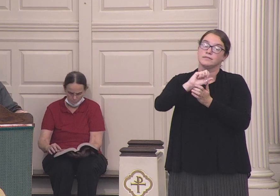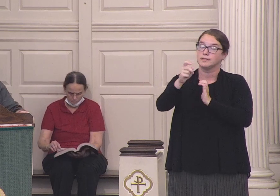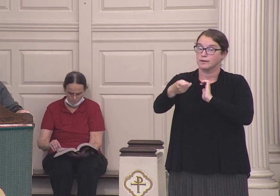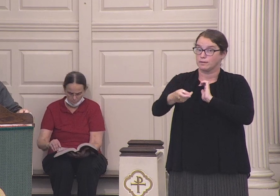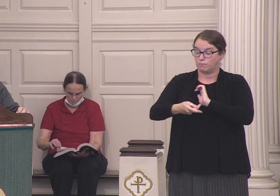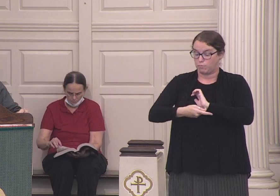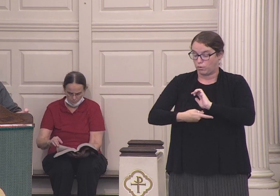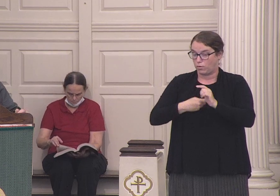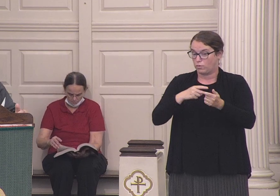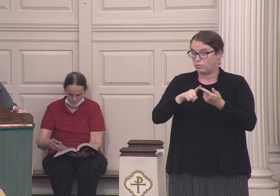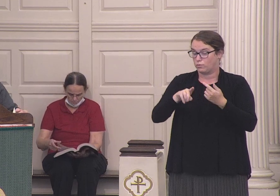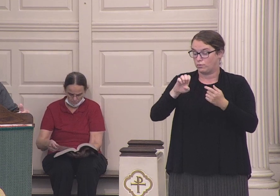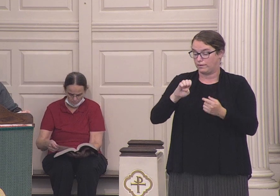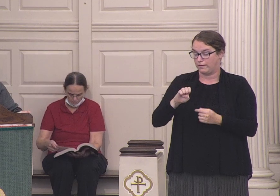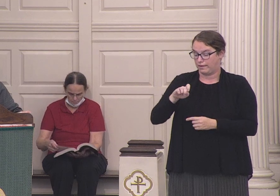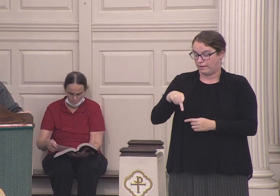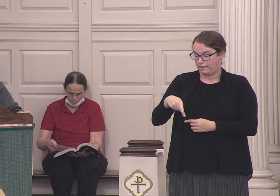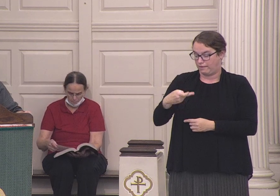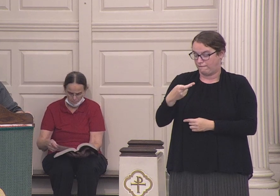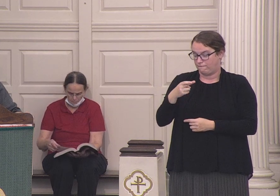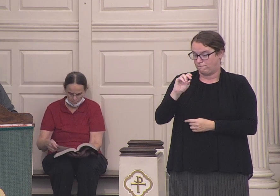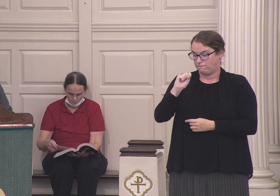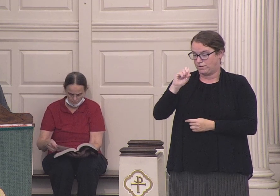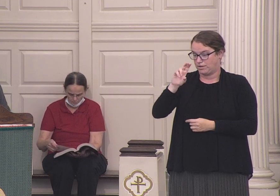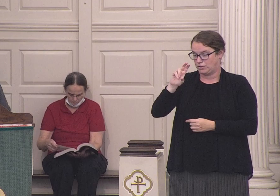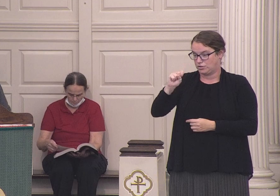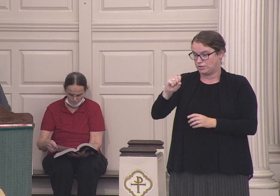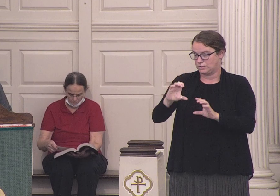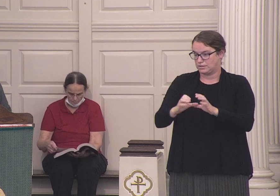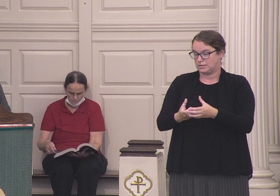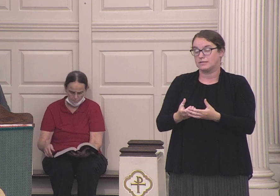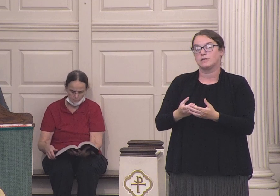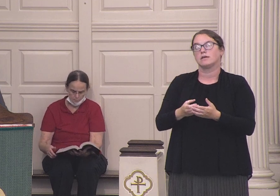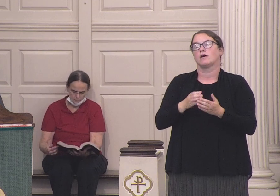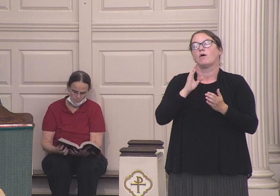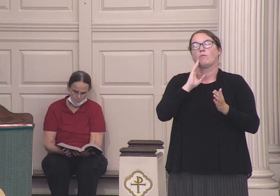the Ephesians. We'll be reading the short form.